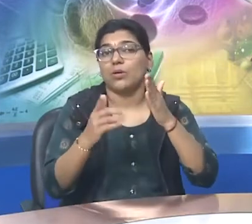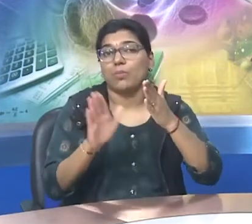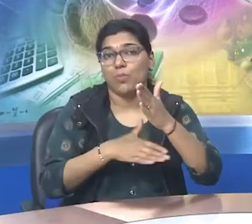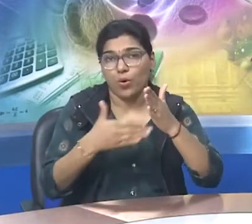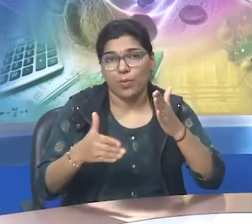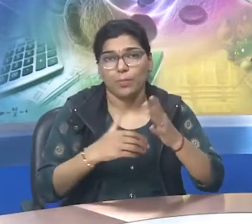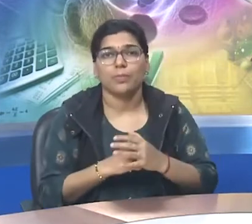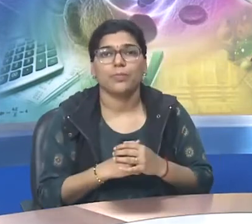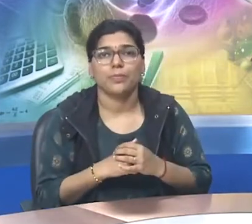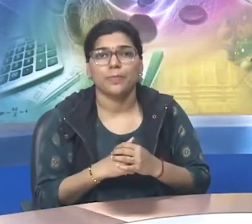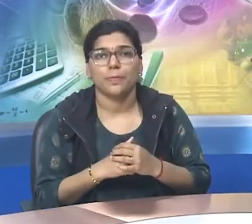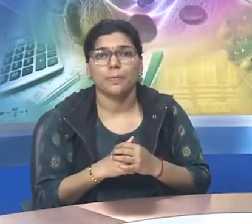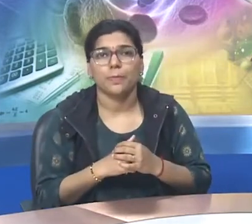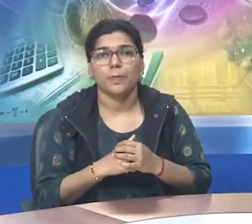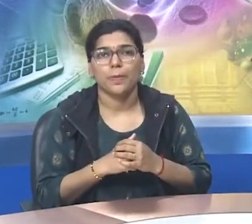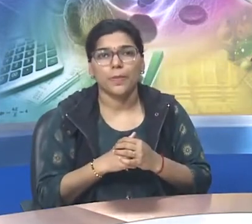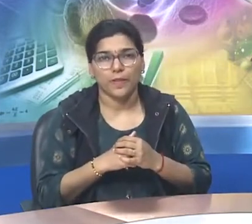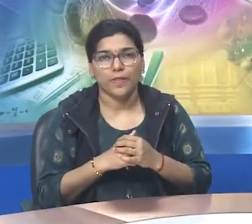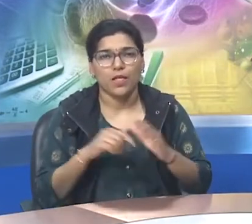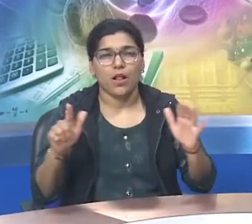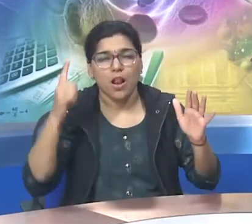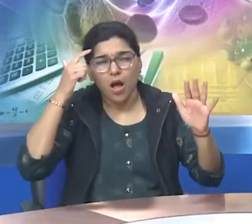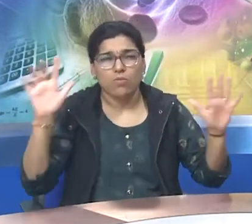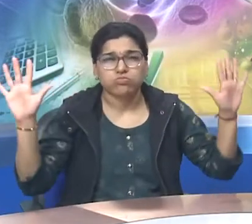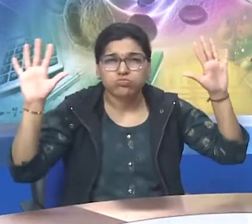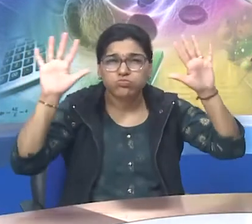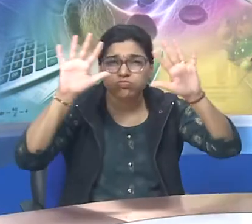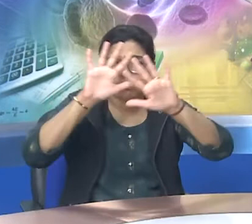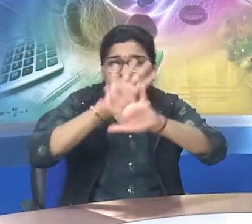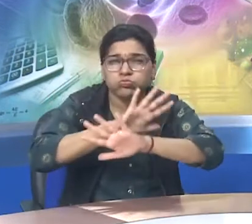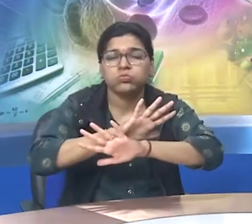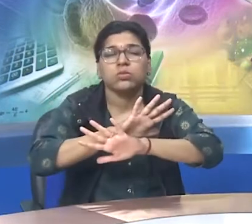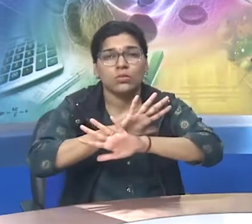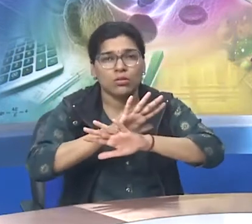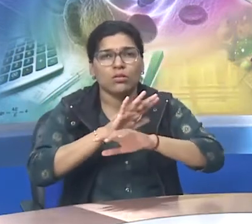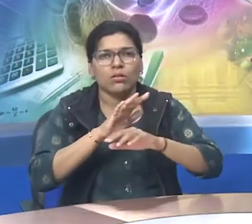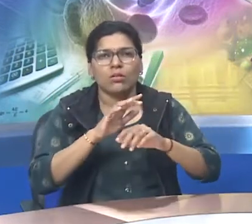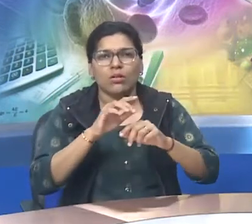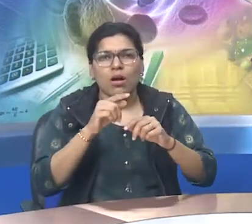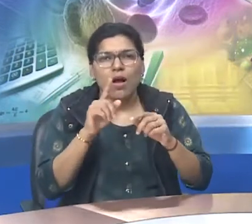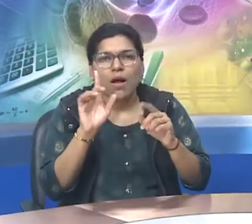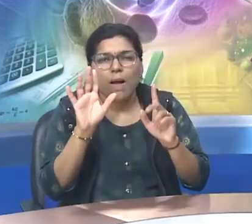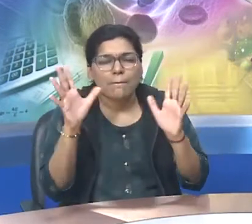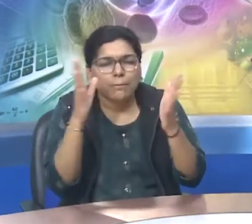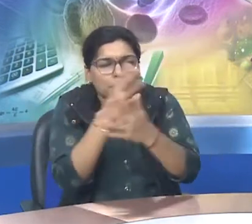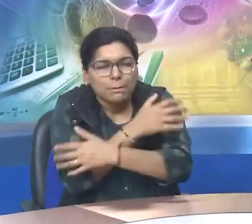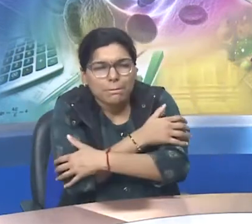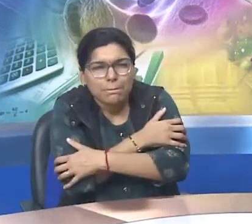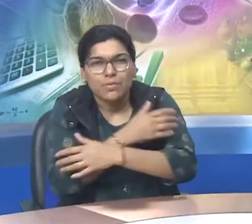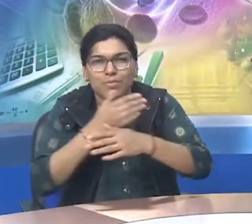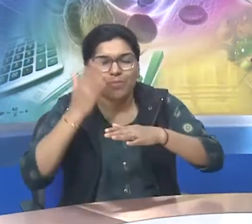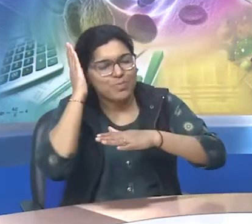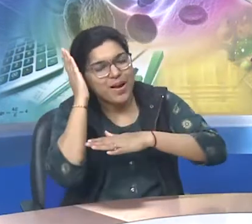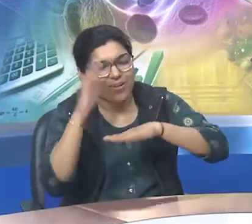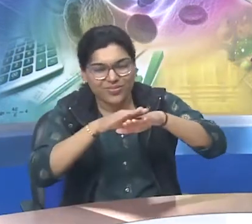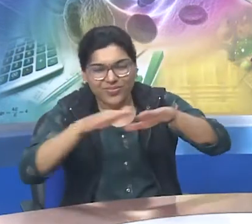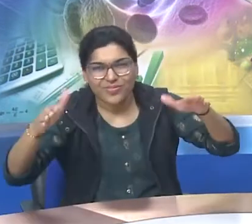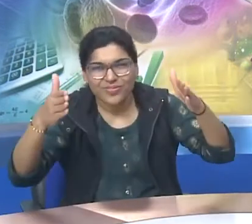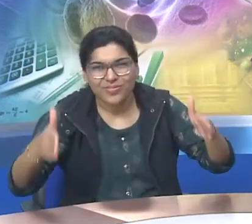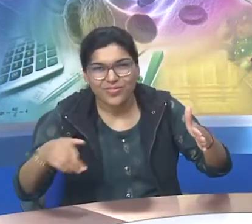This is the fourth para from the poem. Or in wild despair,